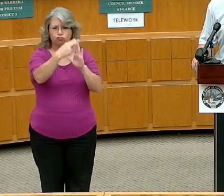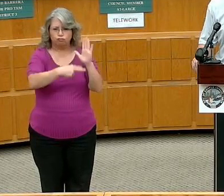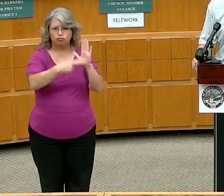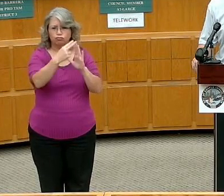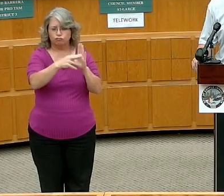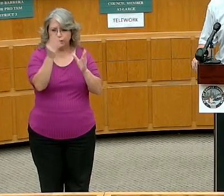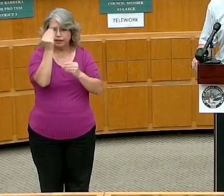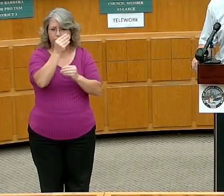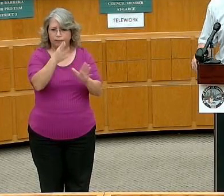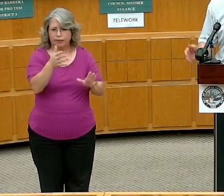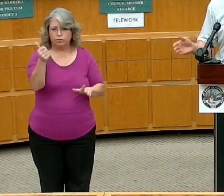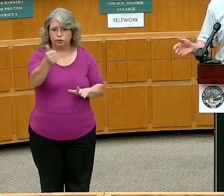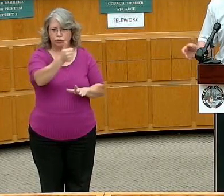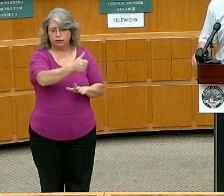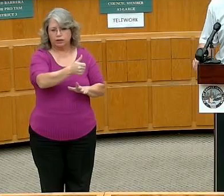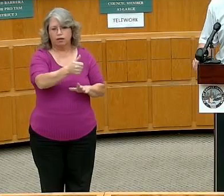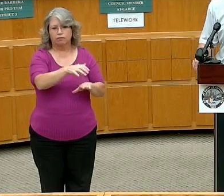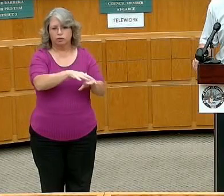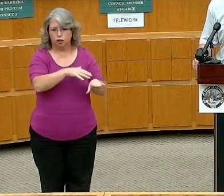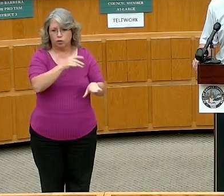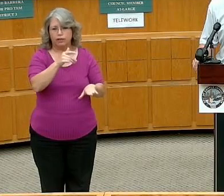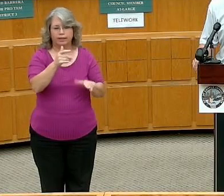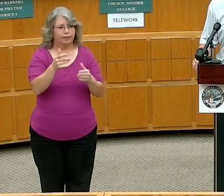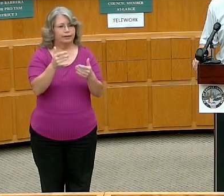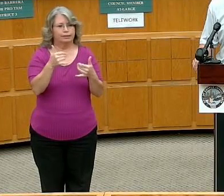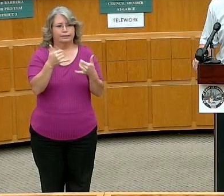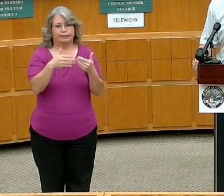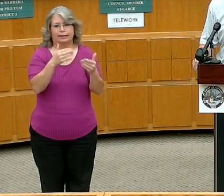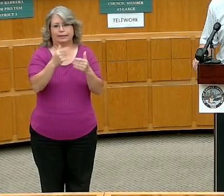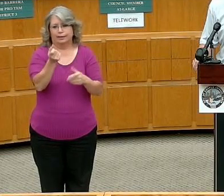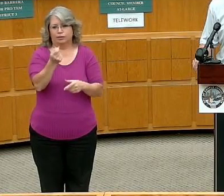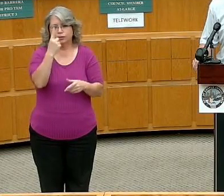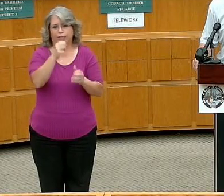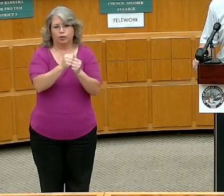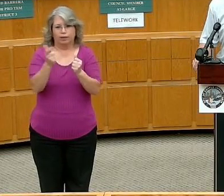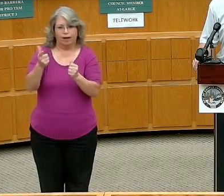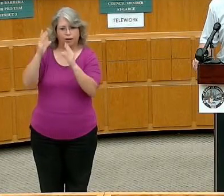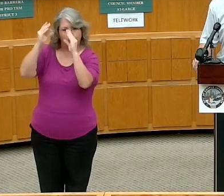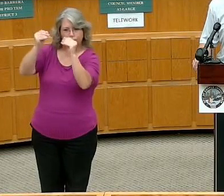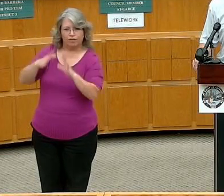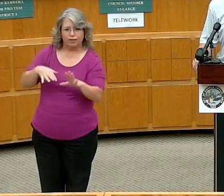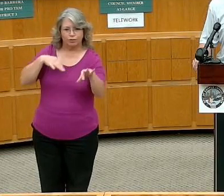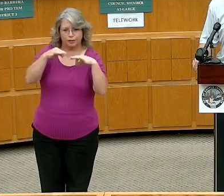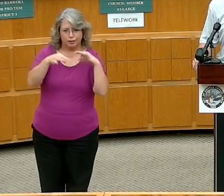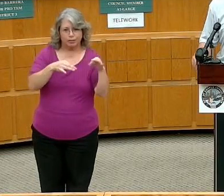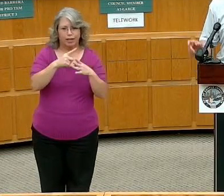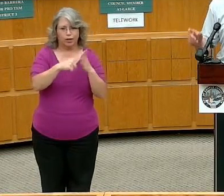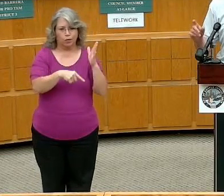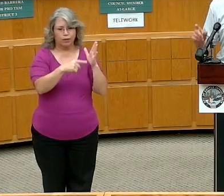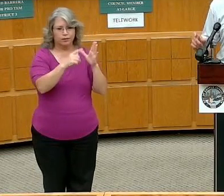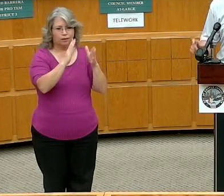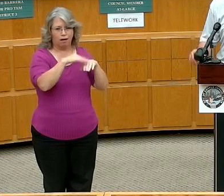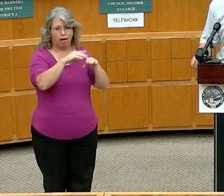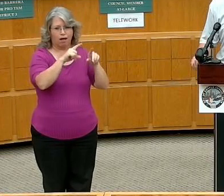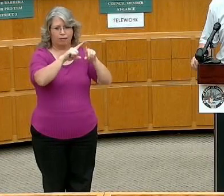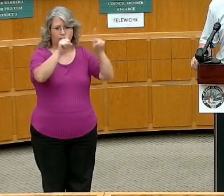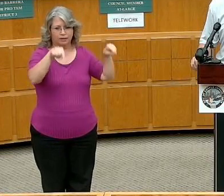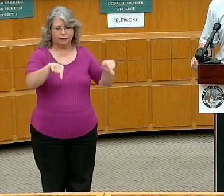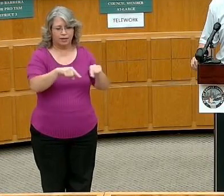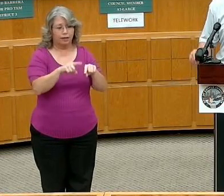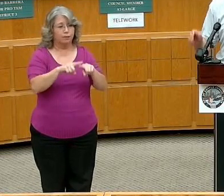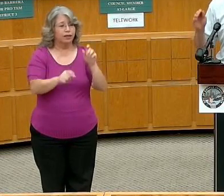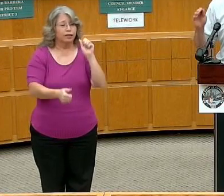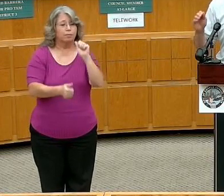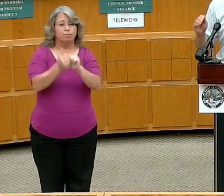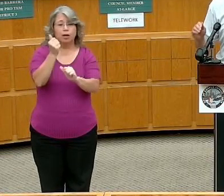it's easy to interpret without a professor telling you what the slide says. And the most important thing is that the concluding slides, the